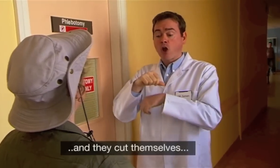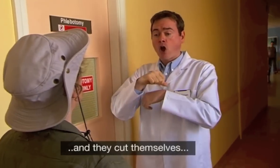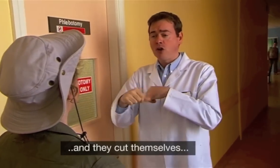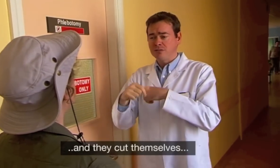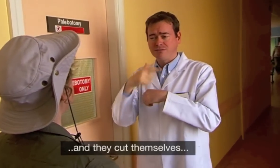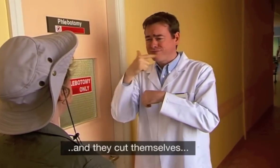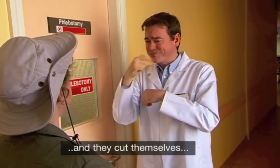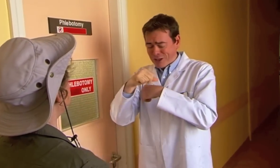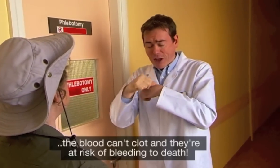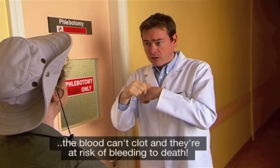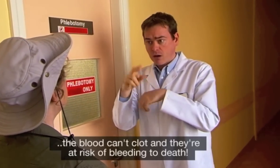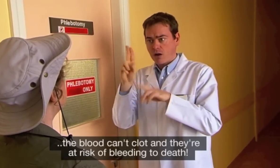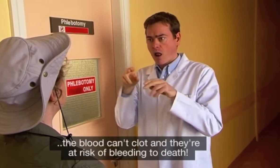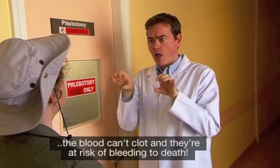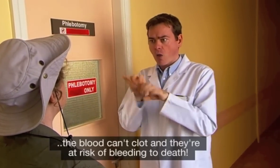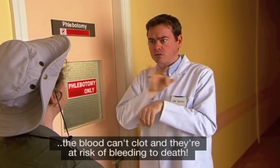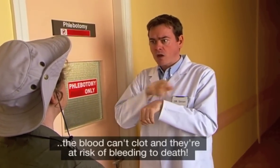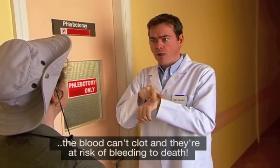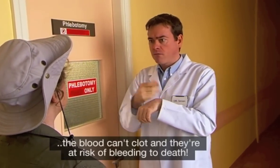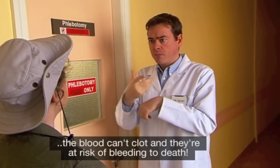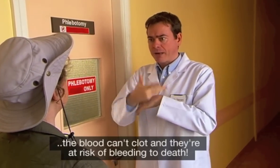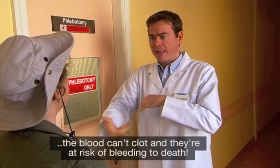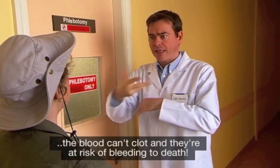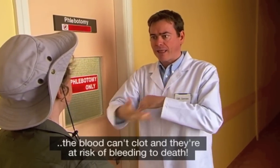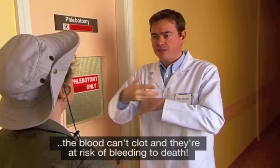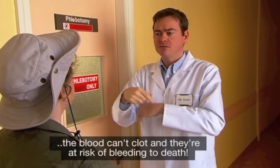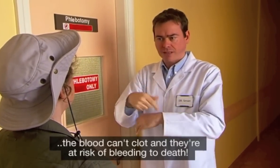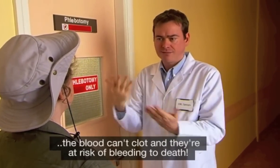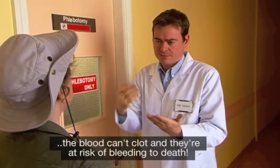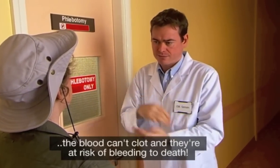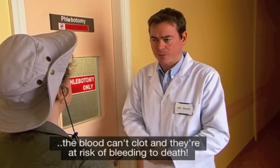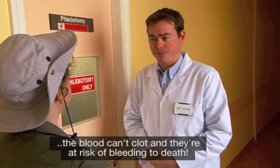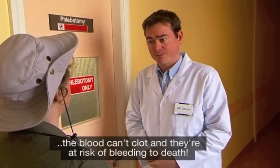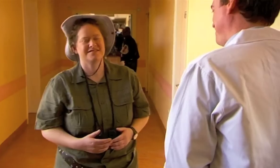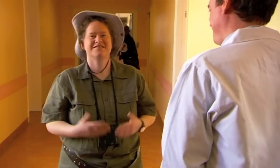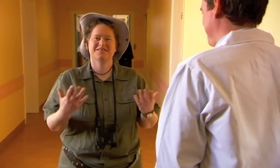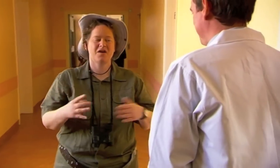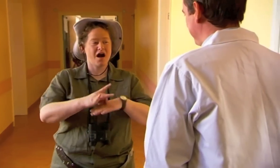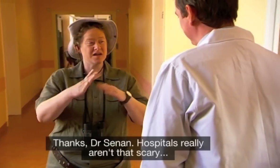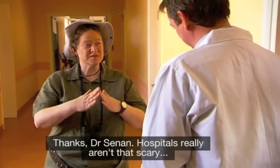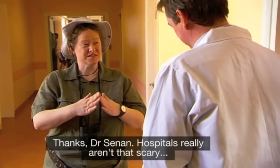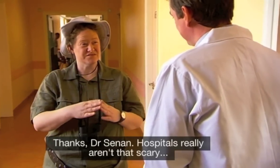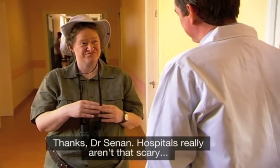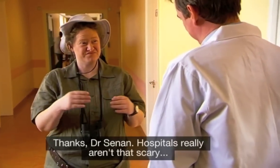and they cut themselves, the blood can't clot and they're at risk of bleeding to death. Thanks, Dr.